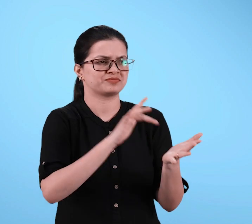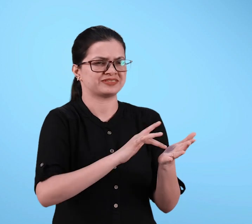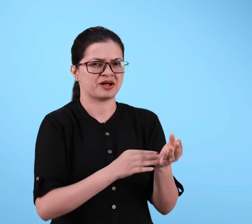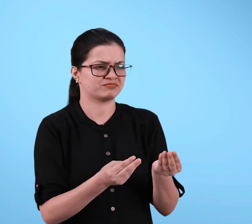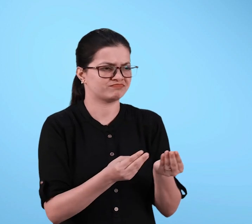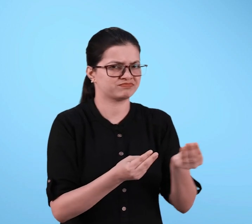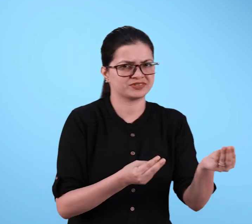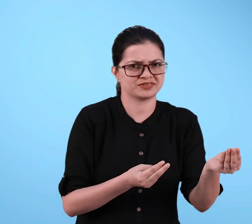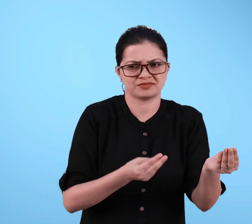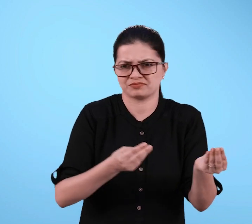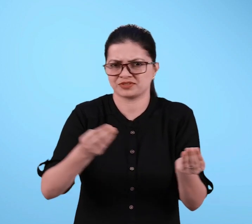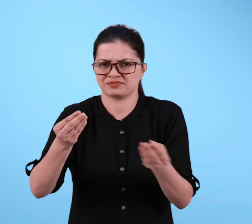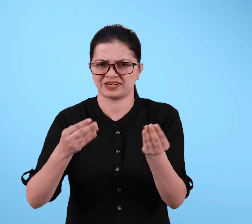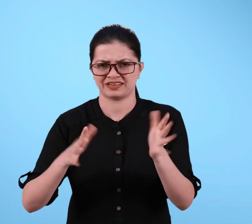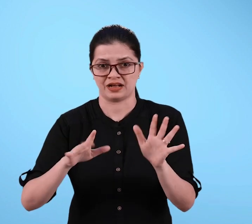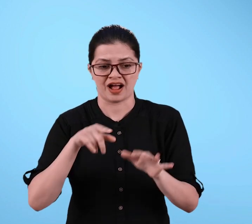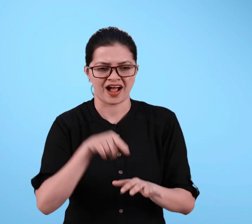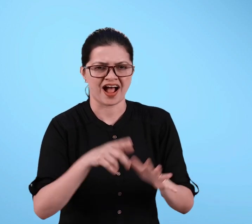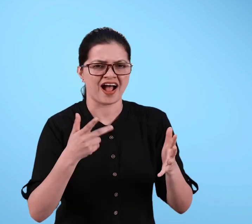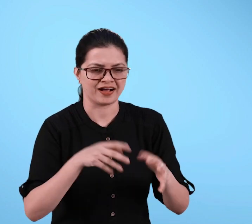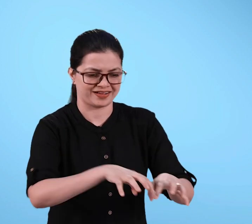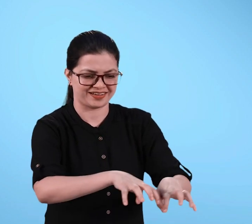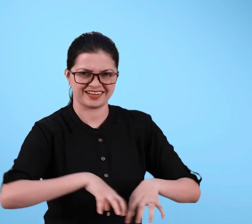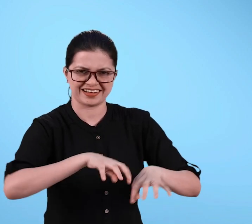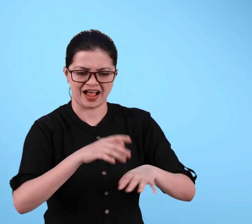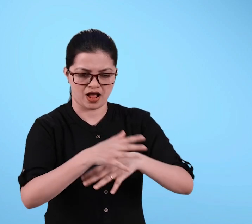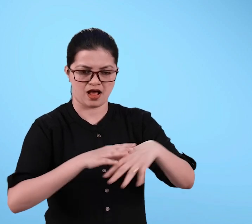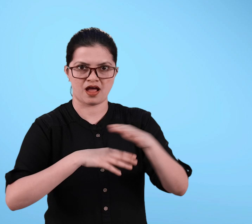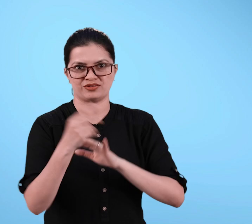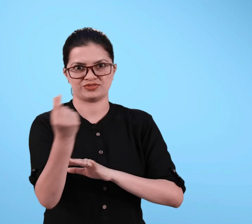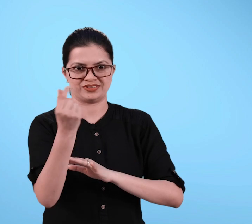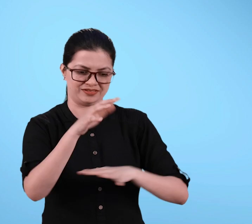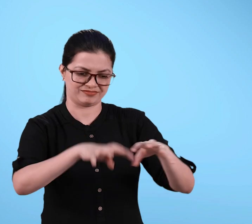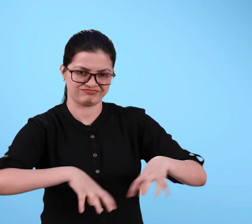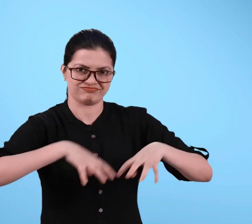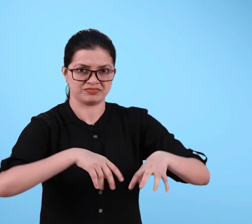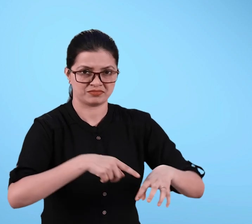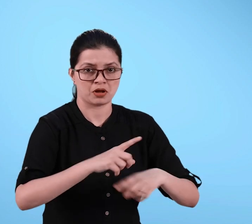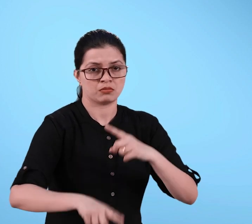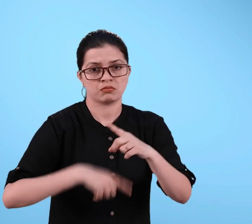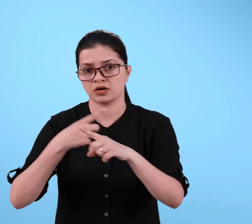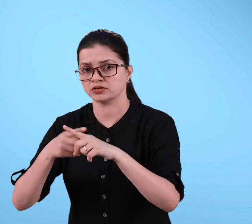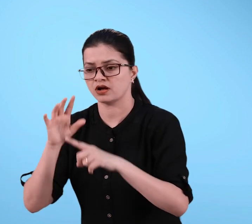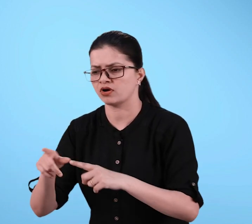Visit a nearby handloom or power loom unit and observe the weaving Or or power knitting loom of unit. fabric.